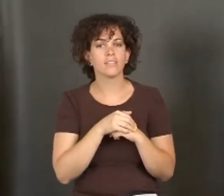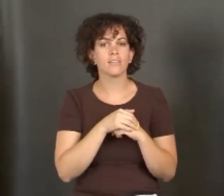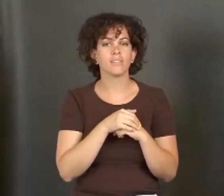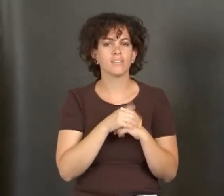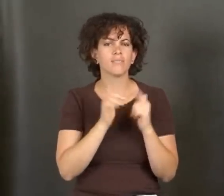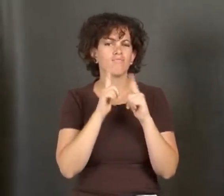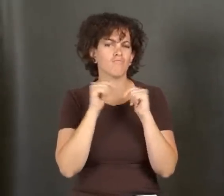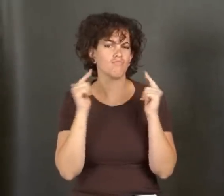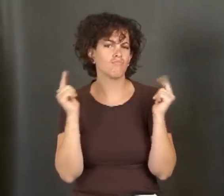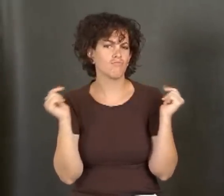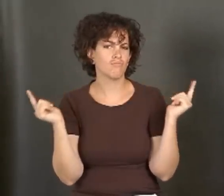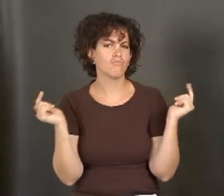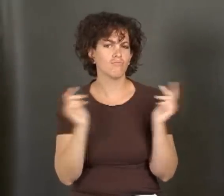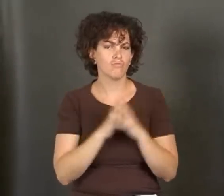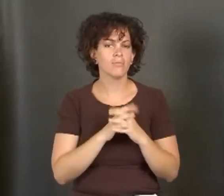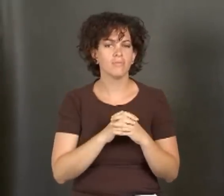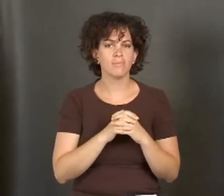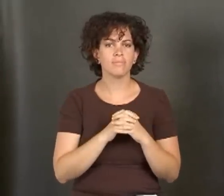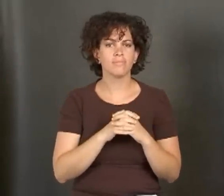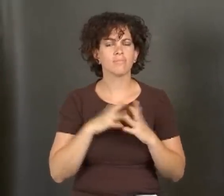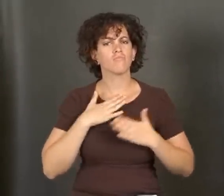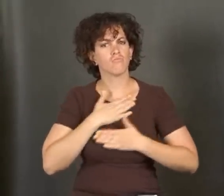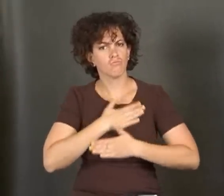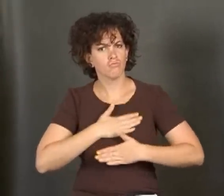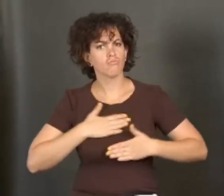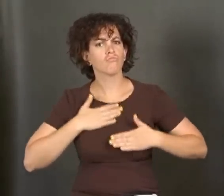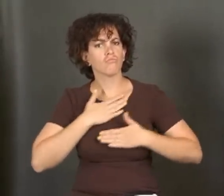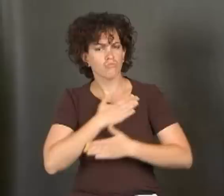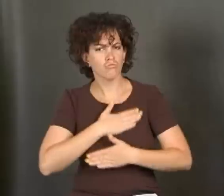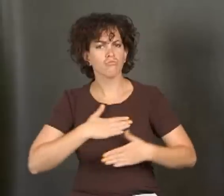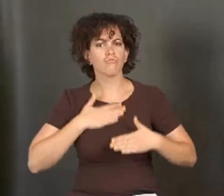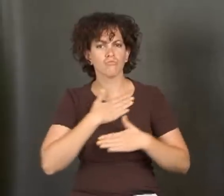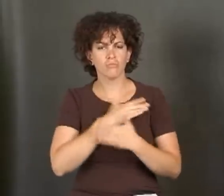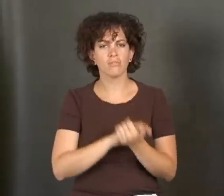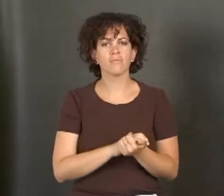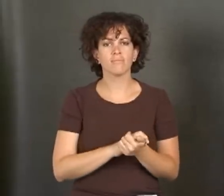Games, watching television, there are a number of different hobbies, things that you enjoy.